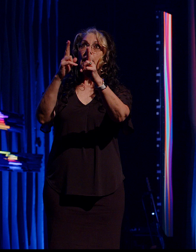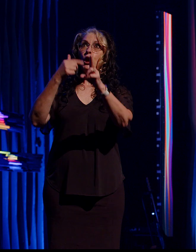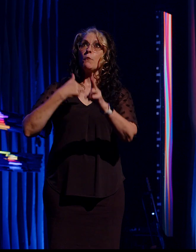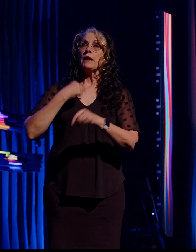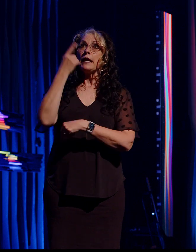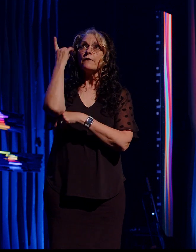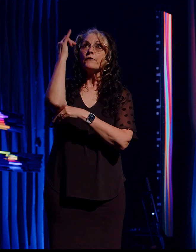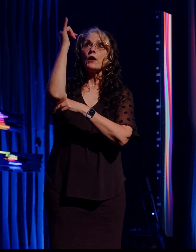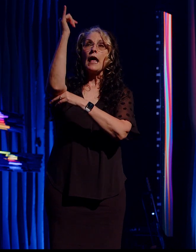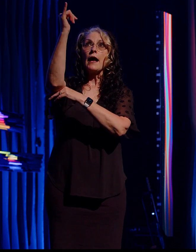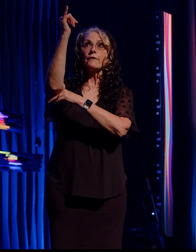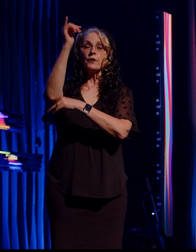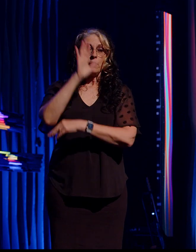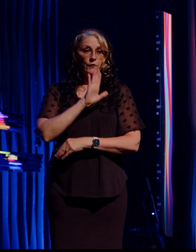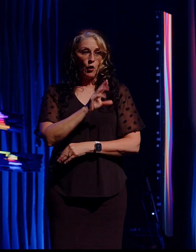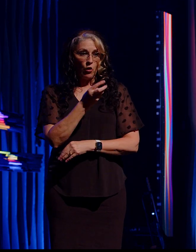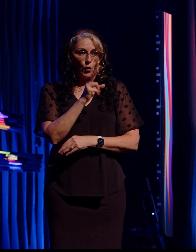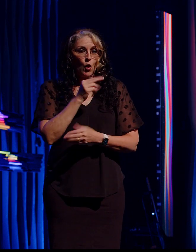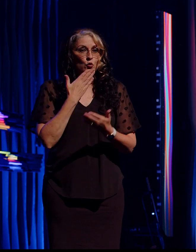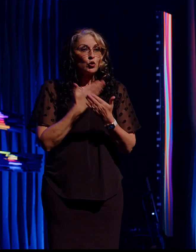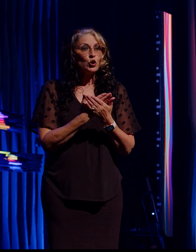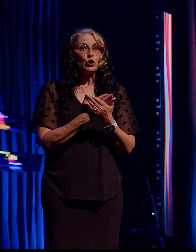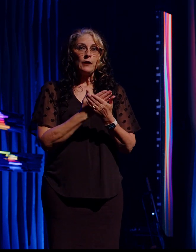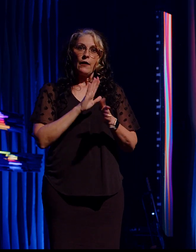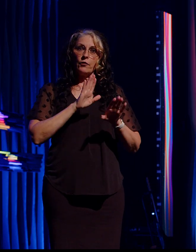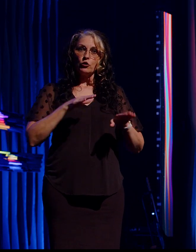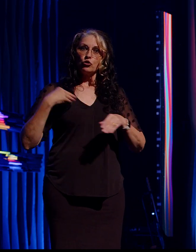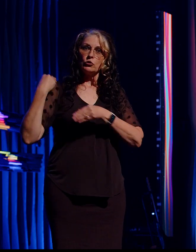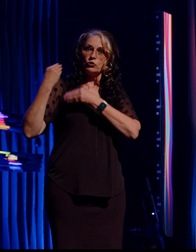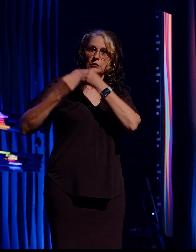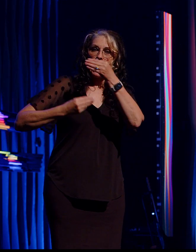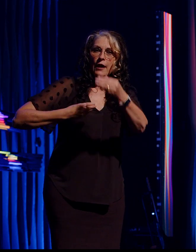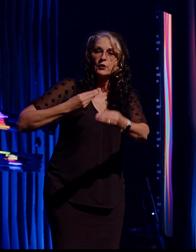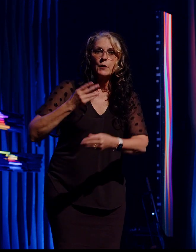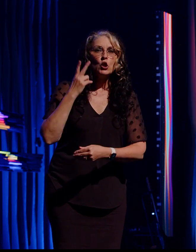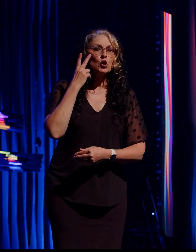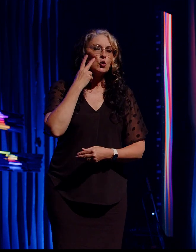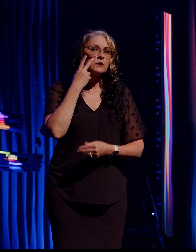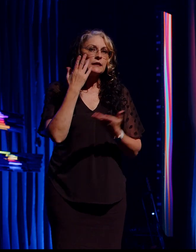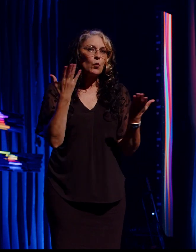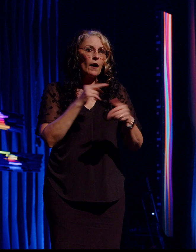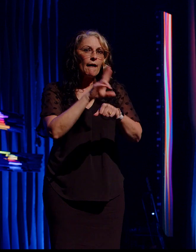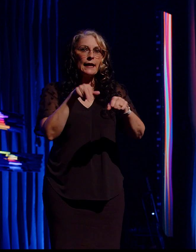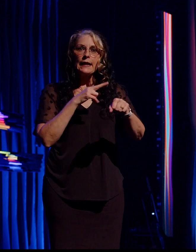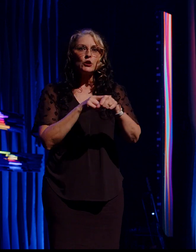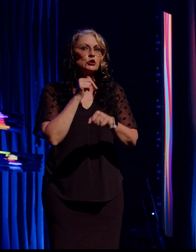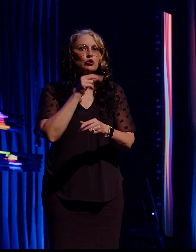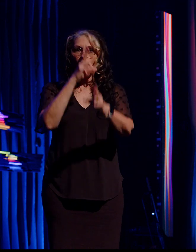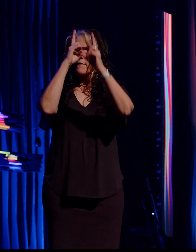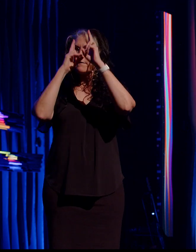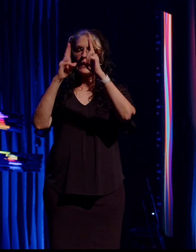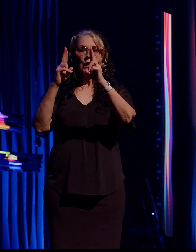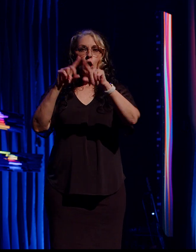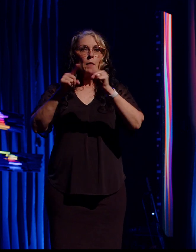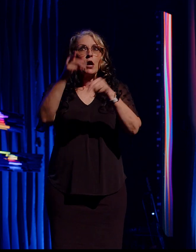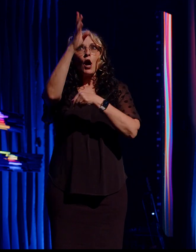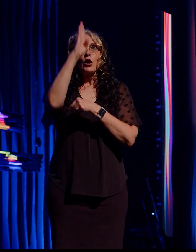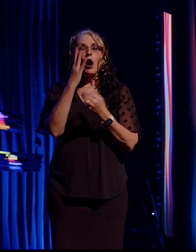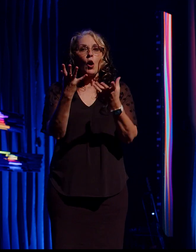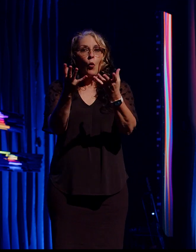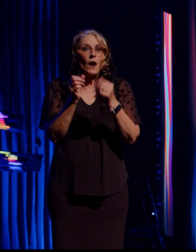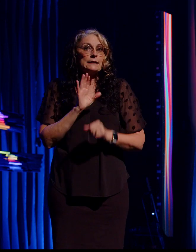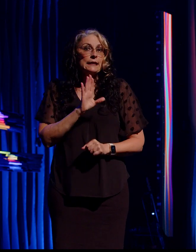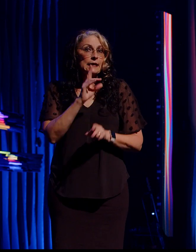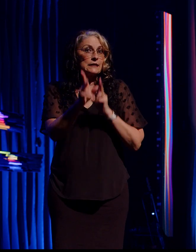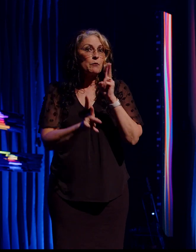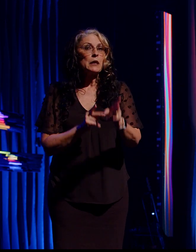forever for their own good and the good of their children after me. And what we saw in this is a nation that did not fear God, but God wants His people